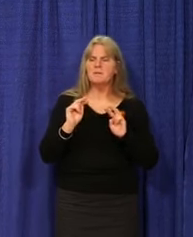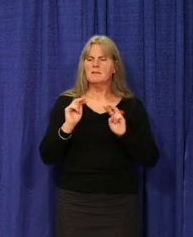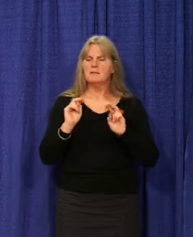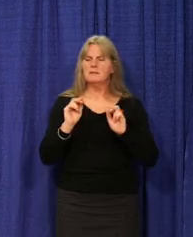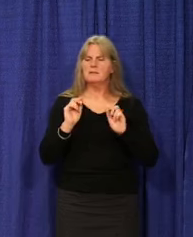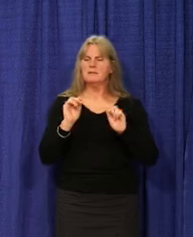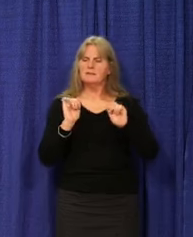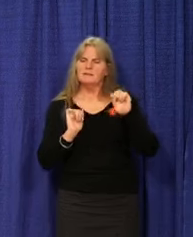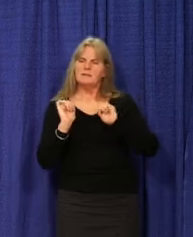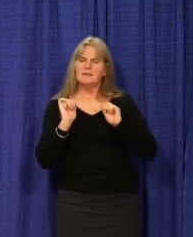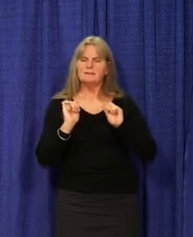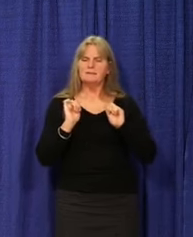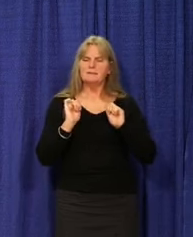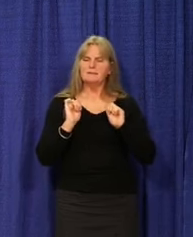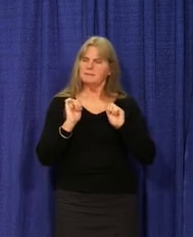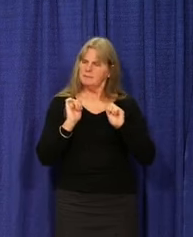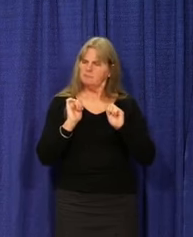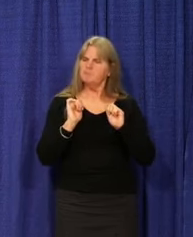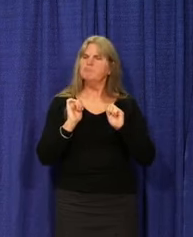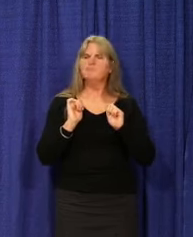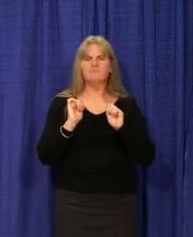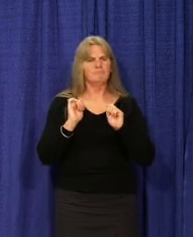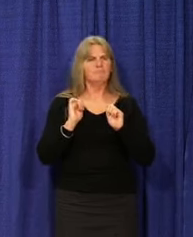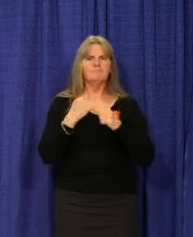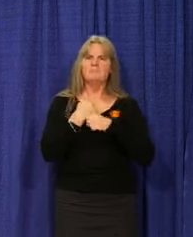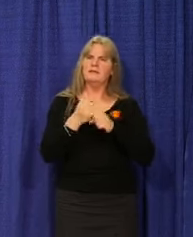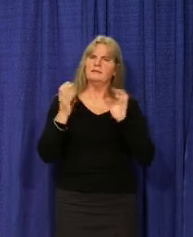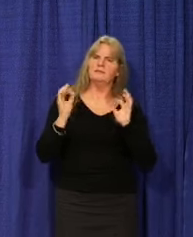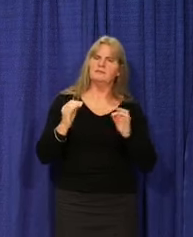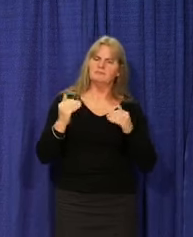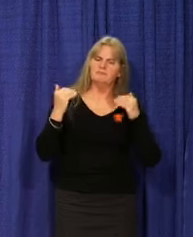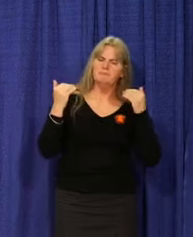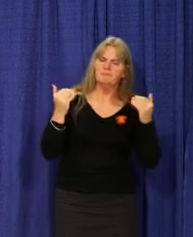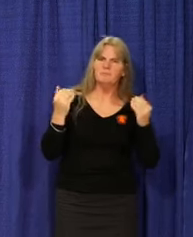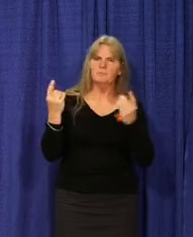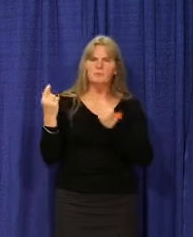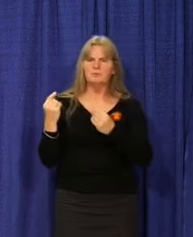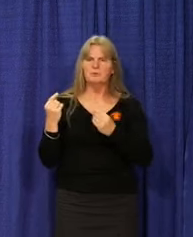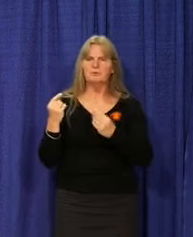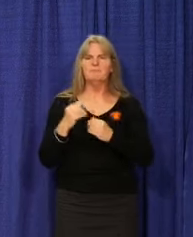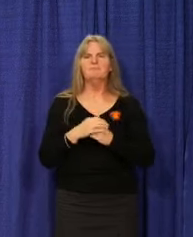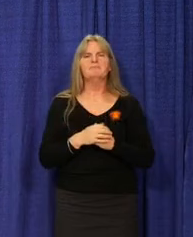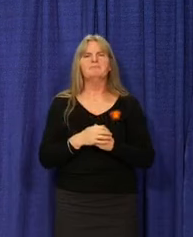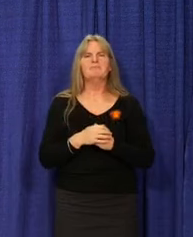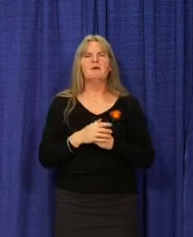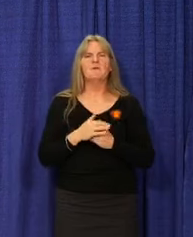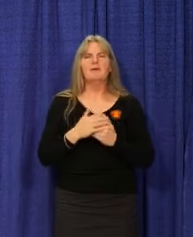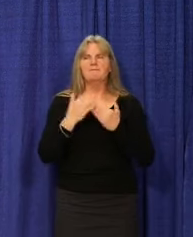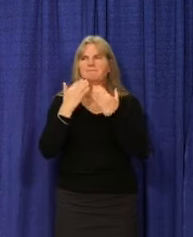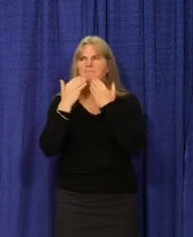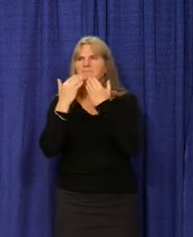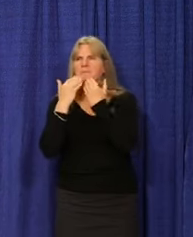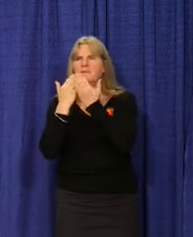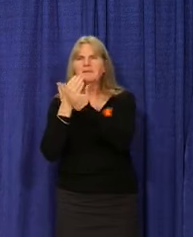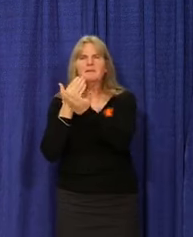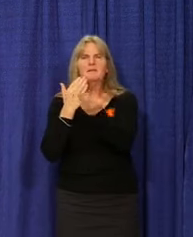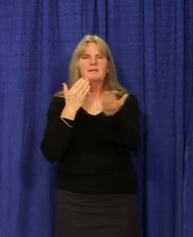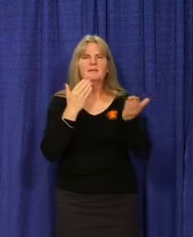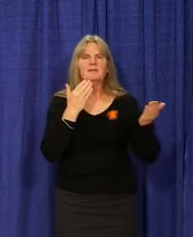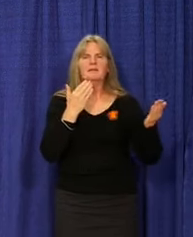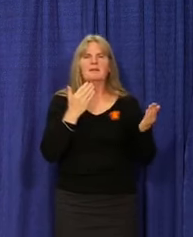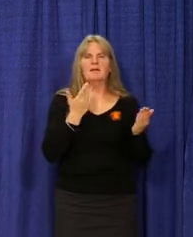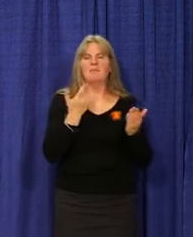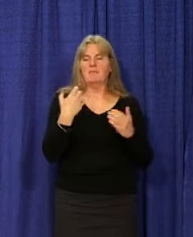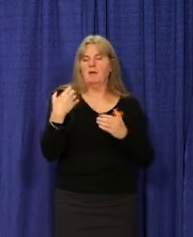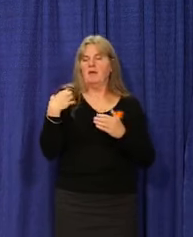respond. So I again just would like to say thank you to all those folks who have worked either